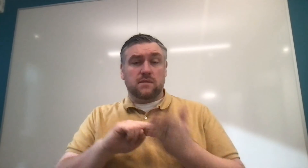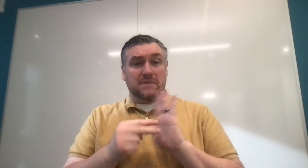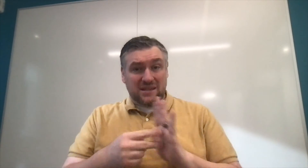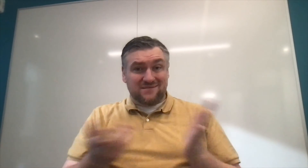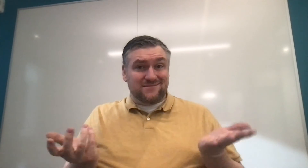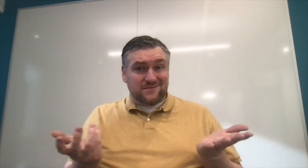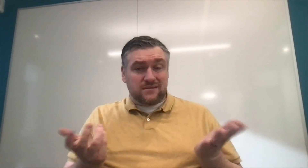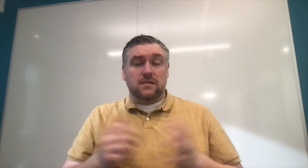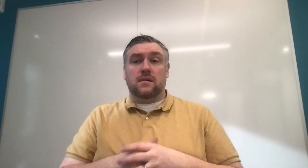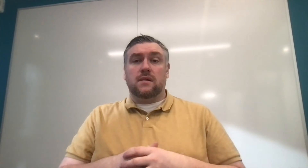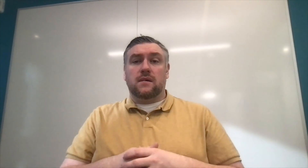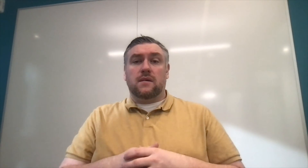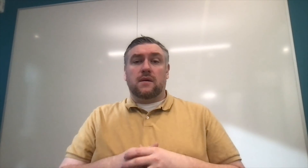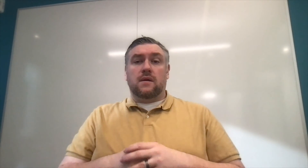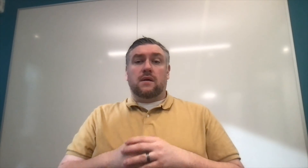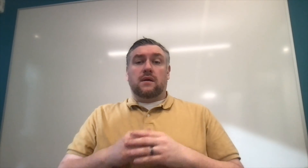So, again with standard scores,